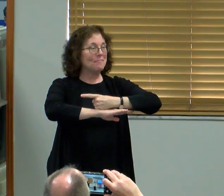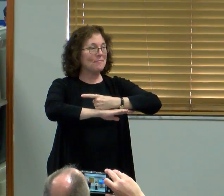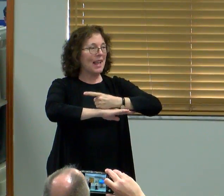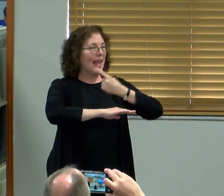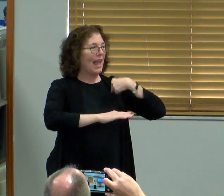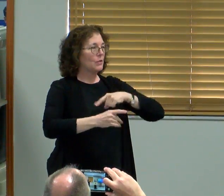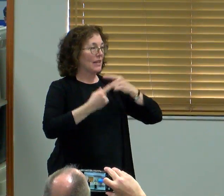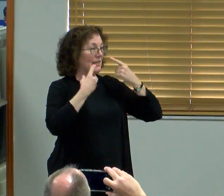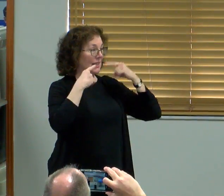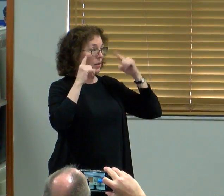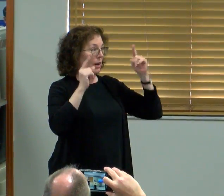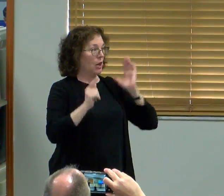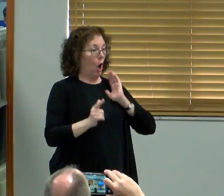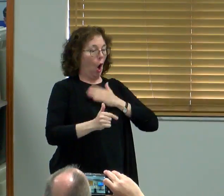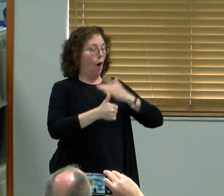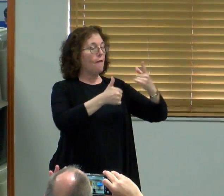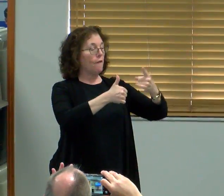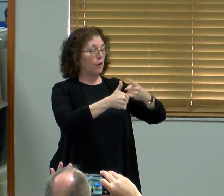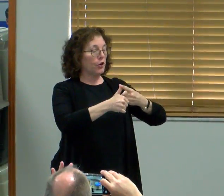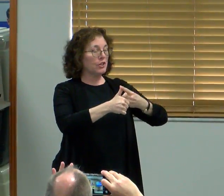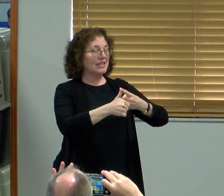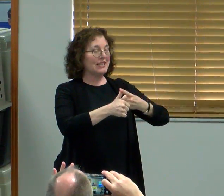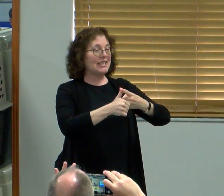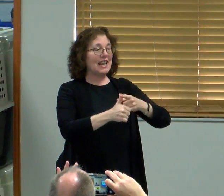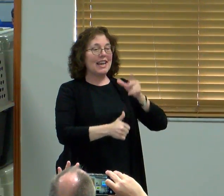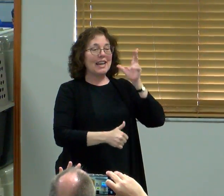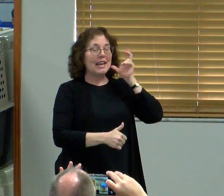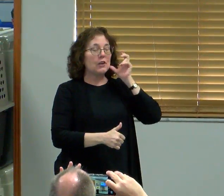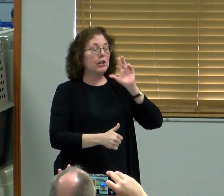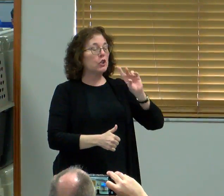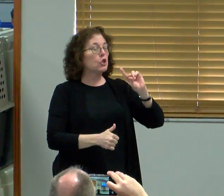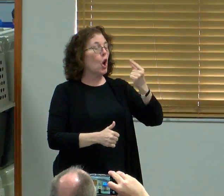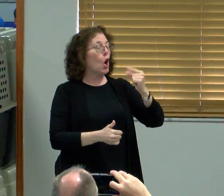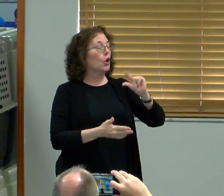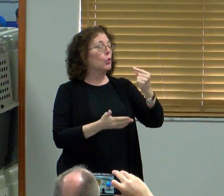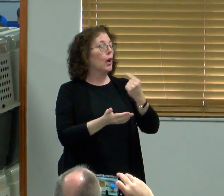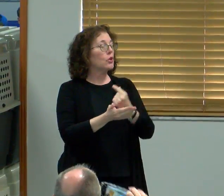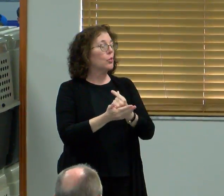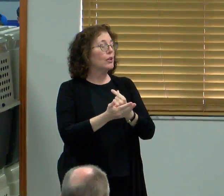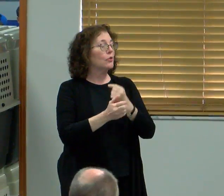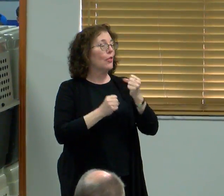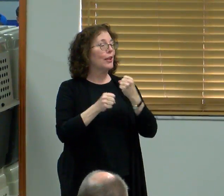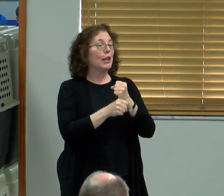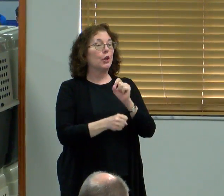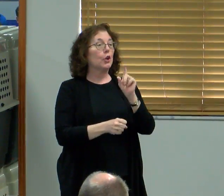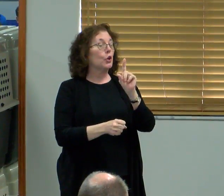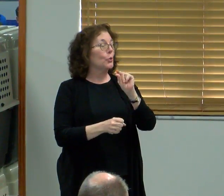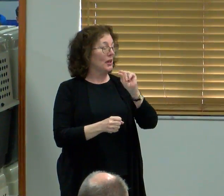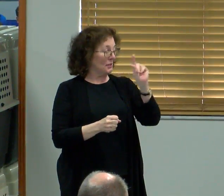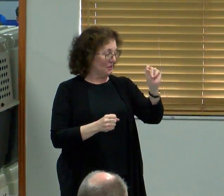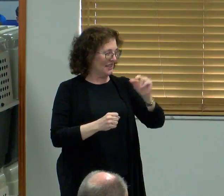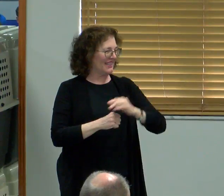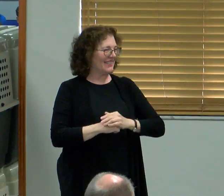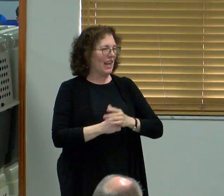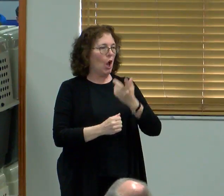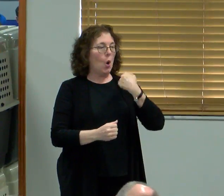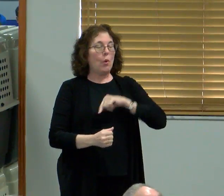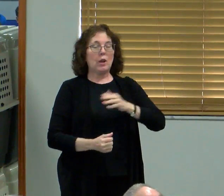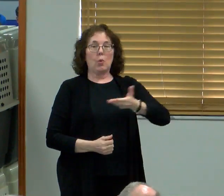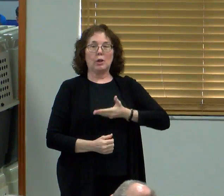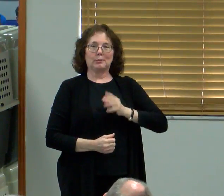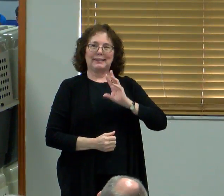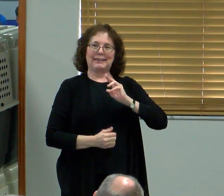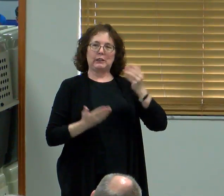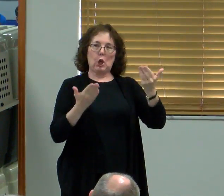we celebrate our first hearing dog graduation of 2020. And we welcome 6